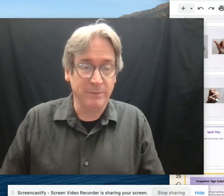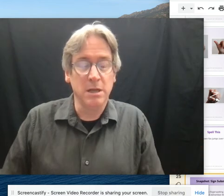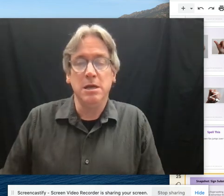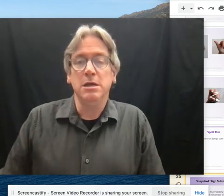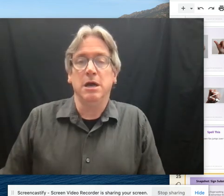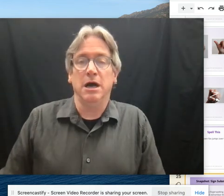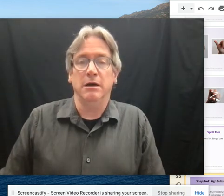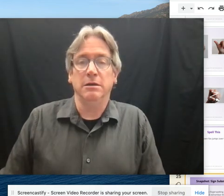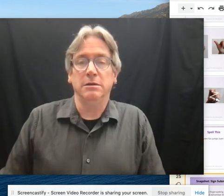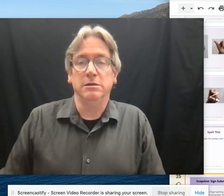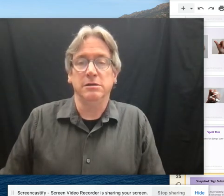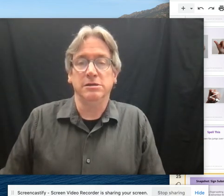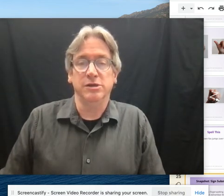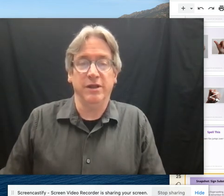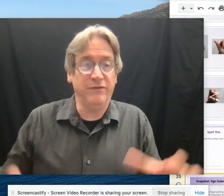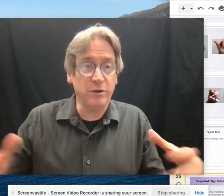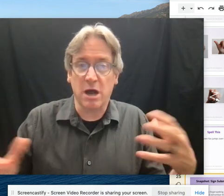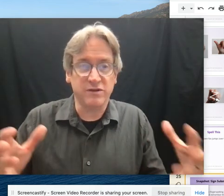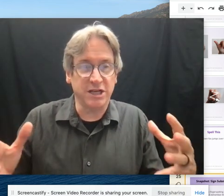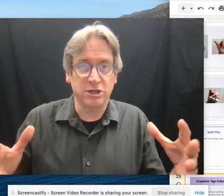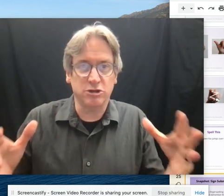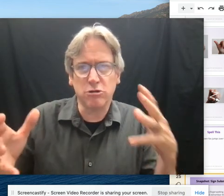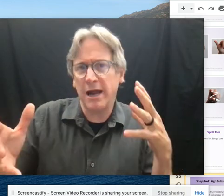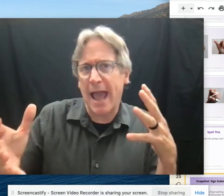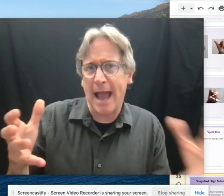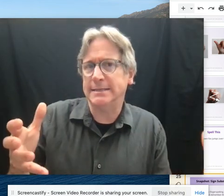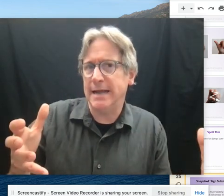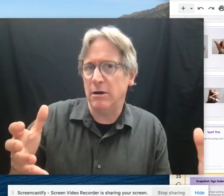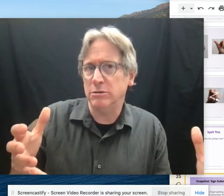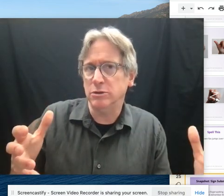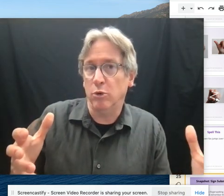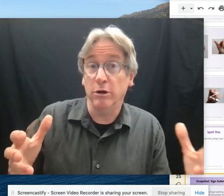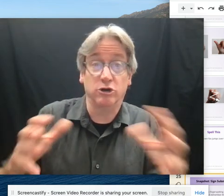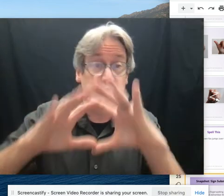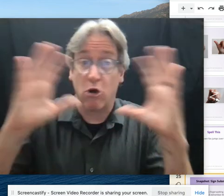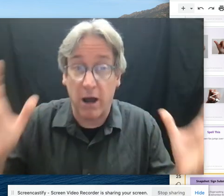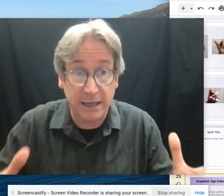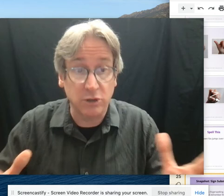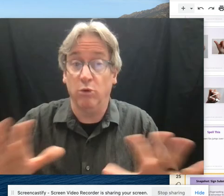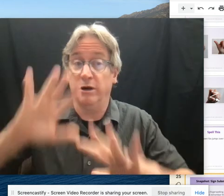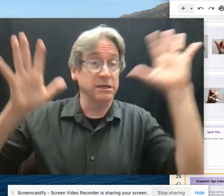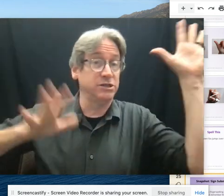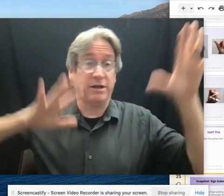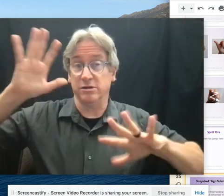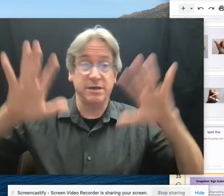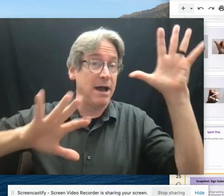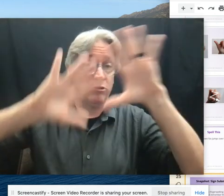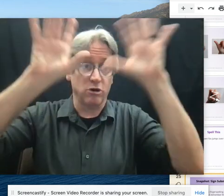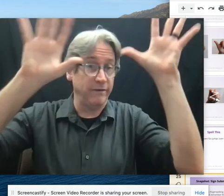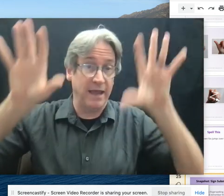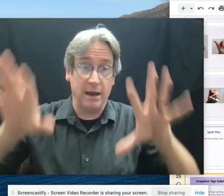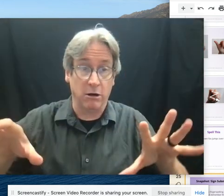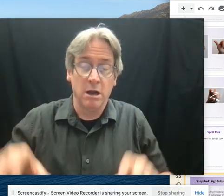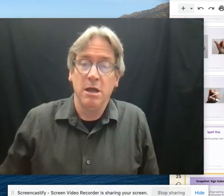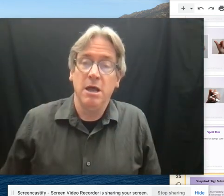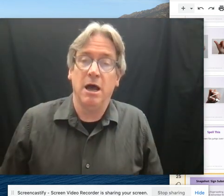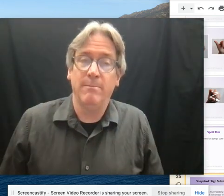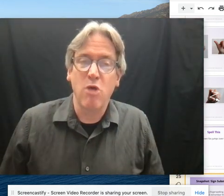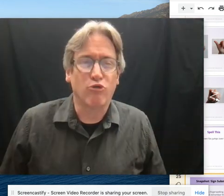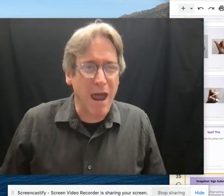frustrating. So that if you're in conversation, try to act it out or draw it or illustrate, somehow draw it in the